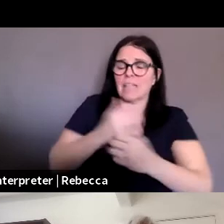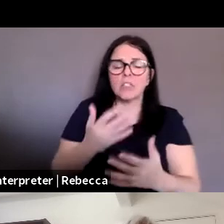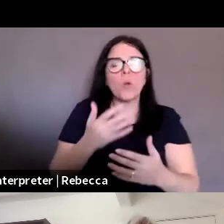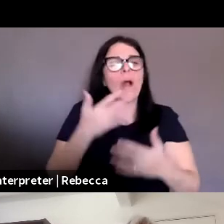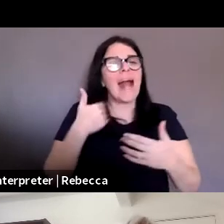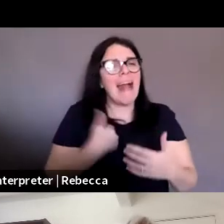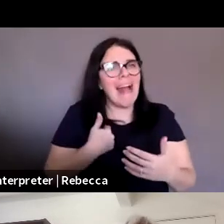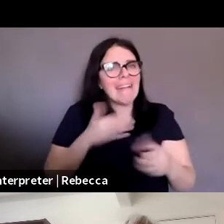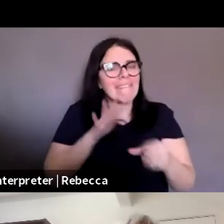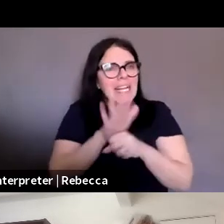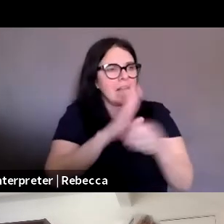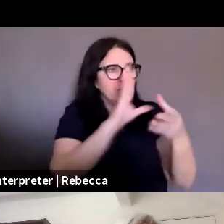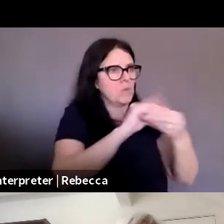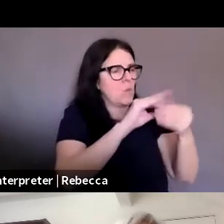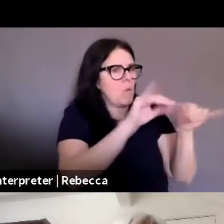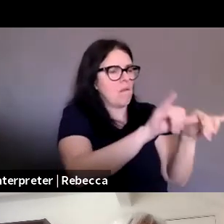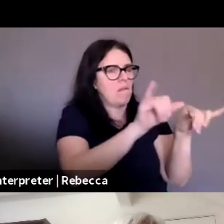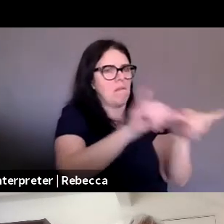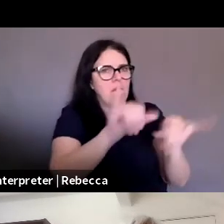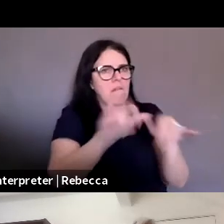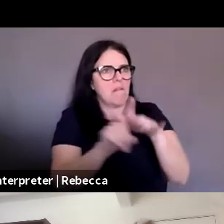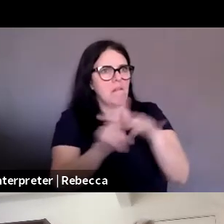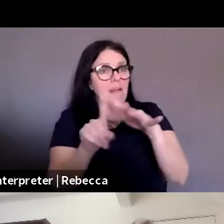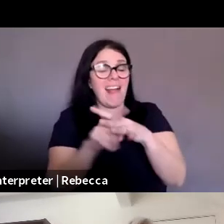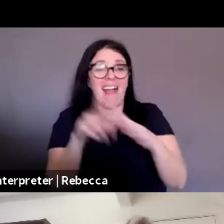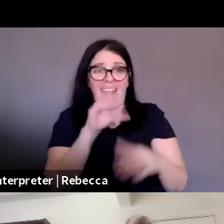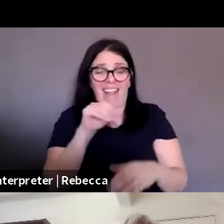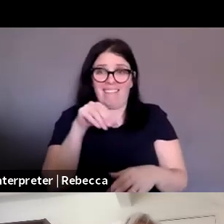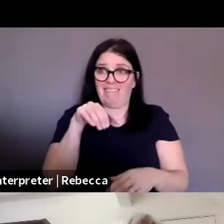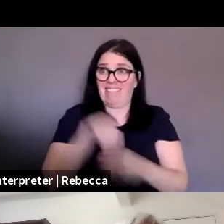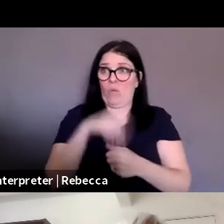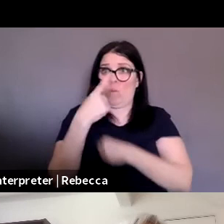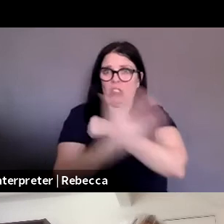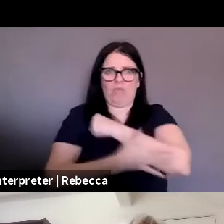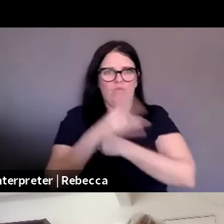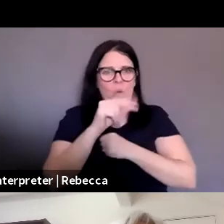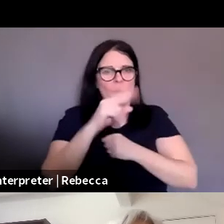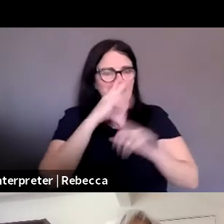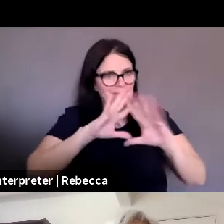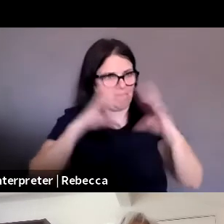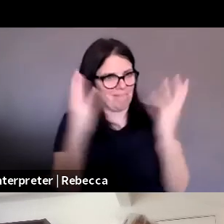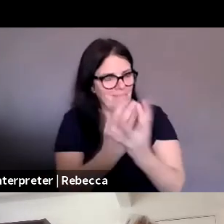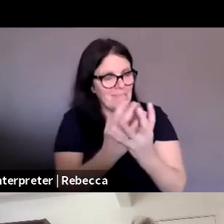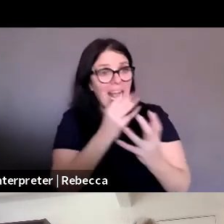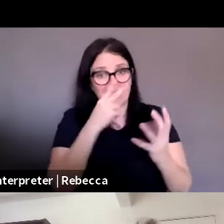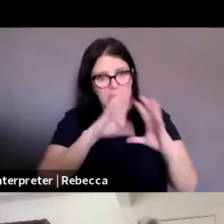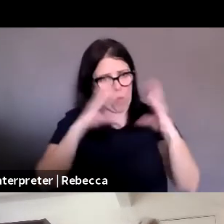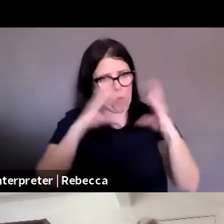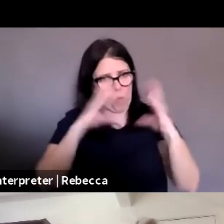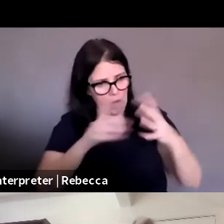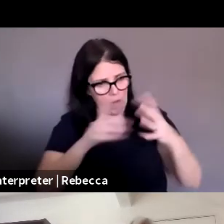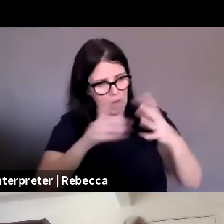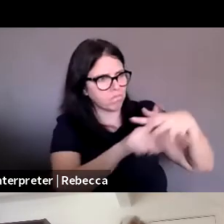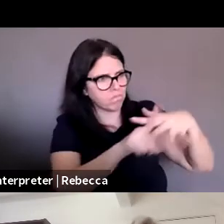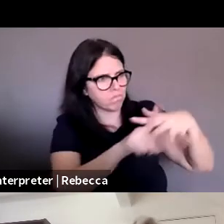reporting, and it is growing and growing, and it's also global. And when you see the global patterns that are identical, it makes it harder to